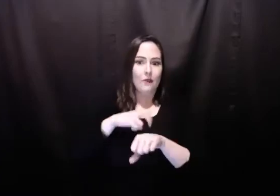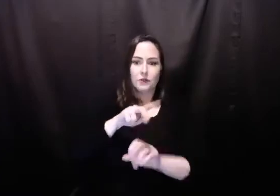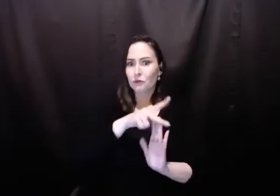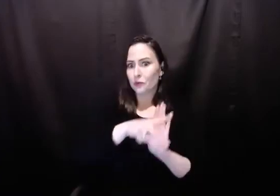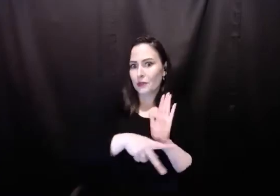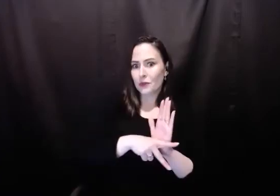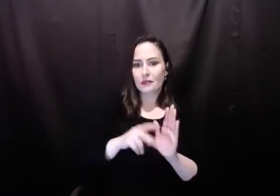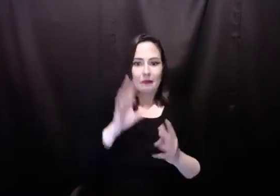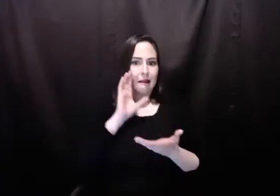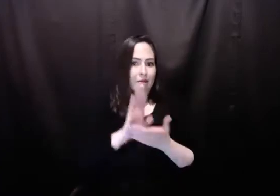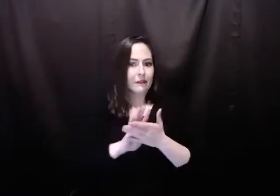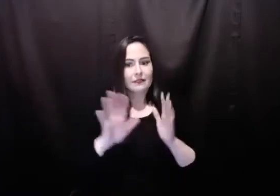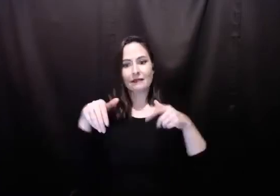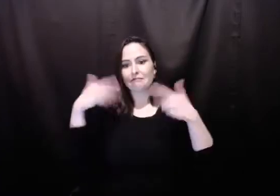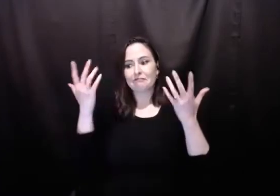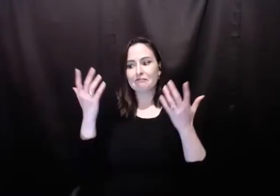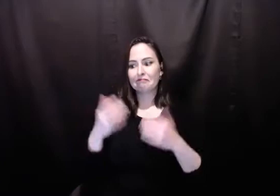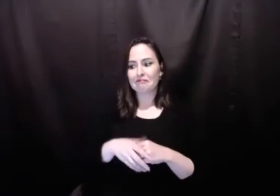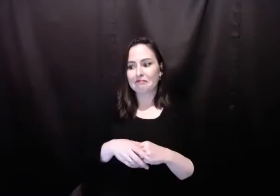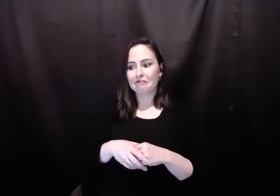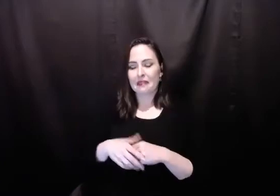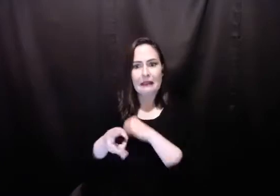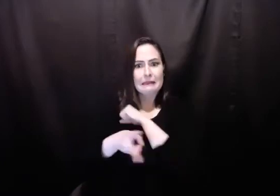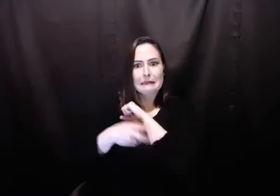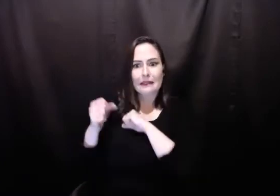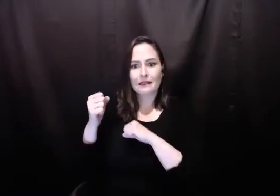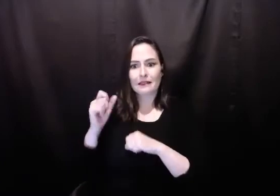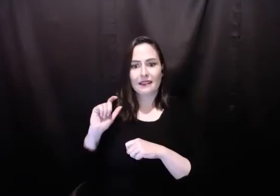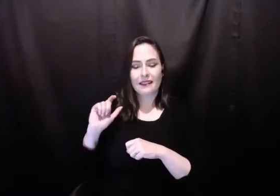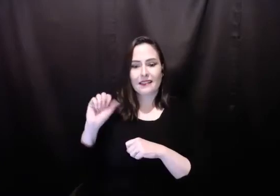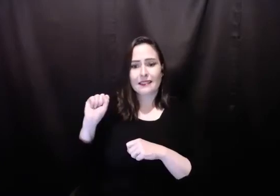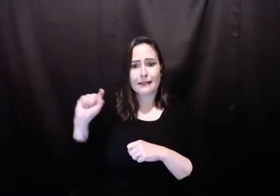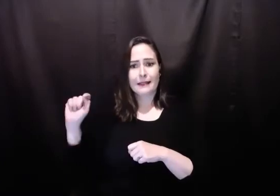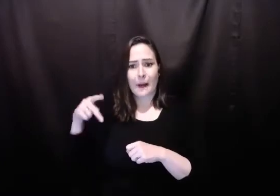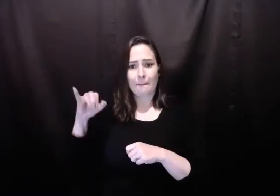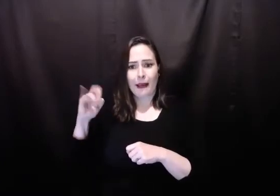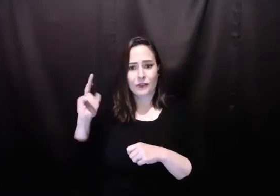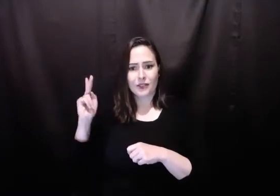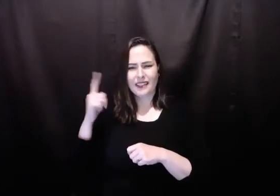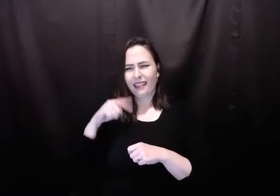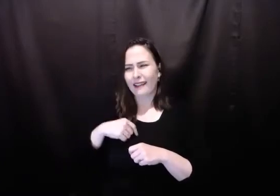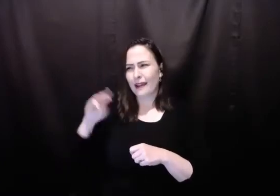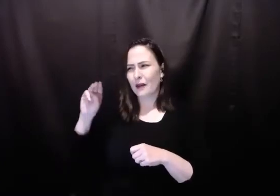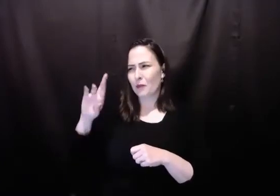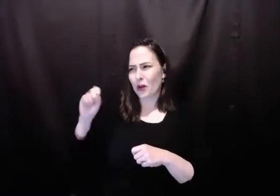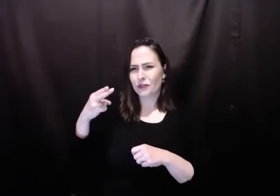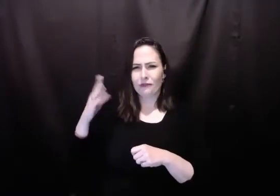15th, and then, in good times, it appears miraculously at the front of the St. Patrick's Day parade in downtown Cincinnati. It's a